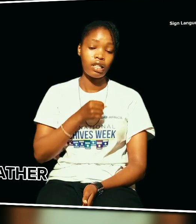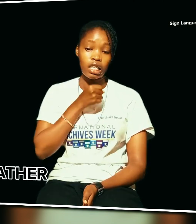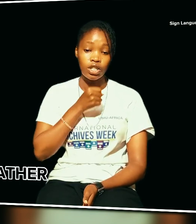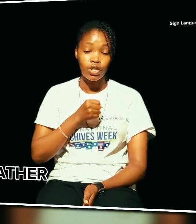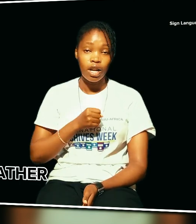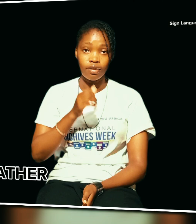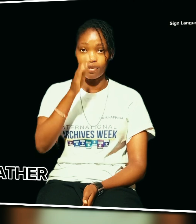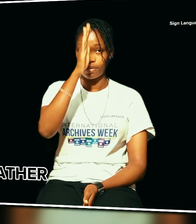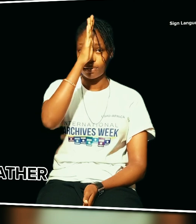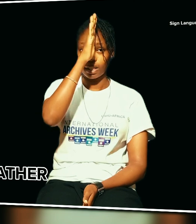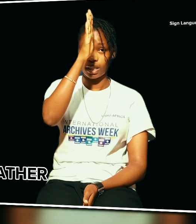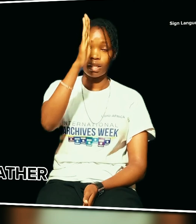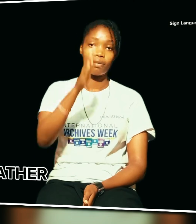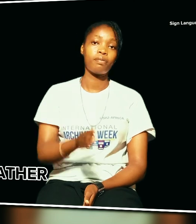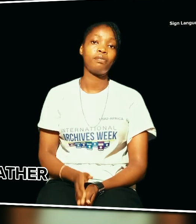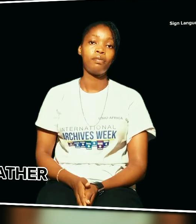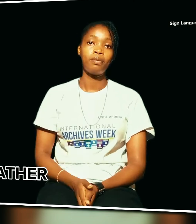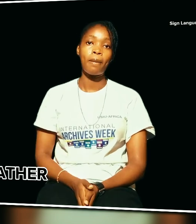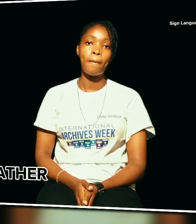Grandfather.